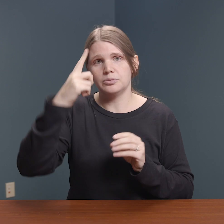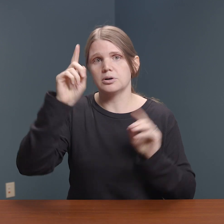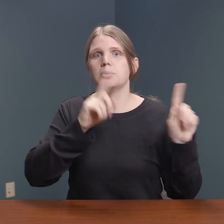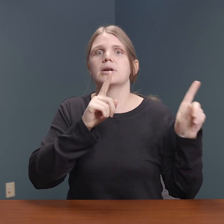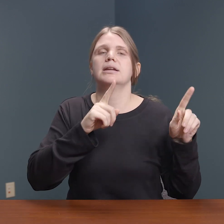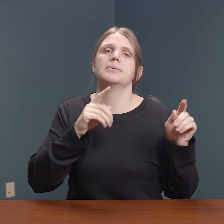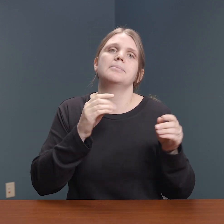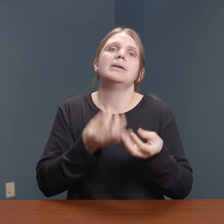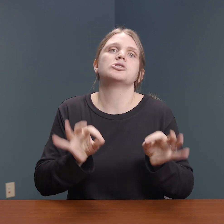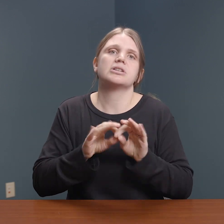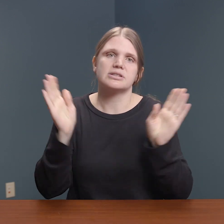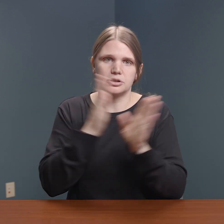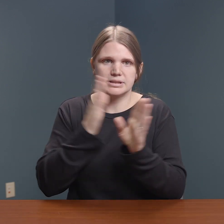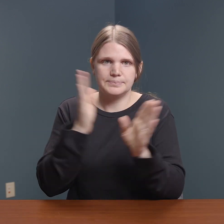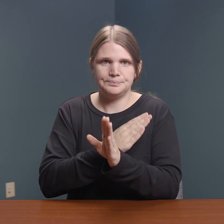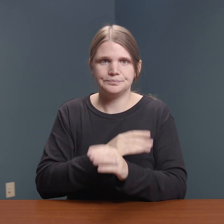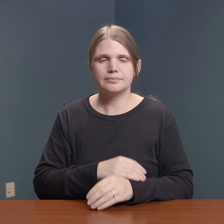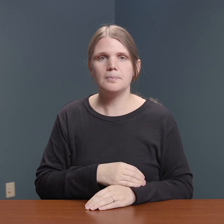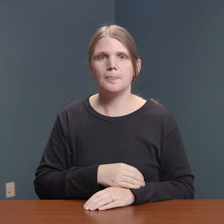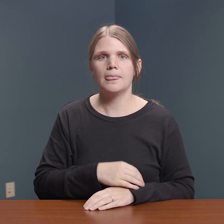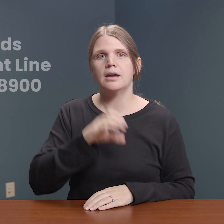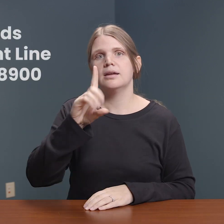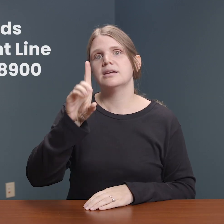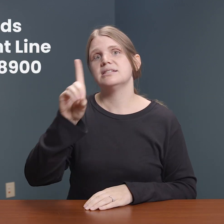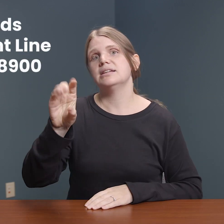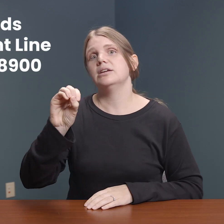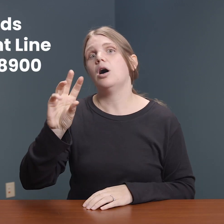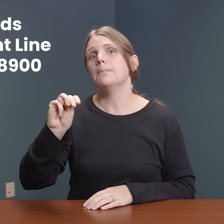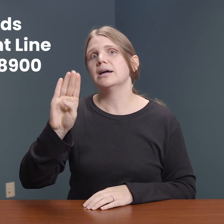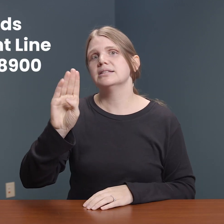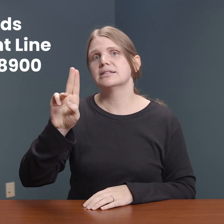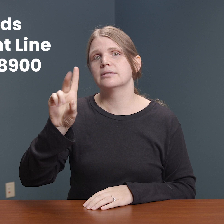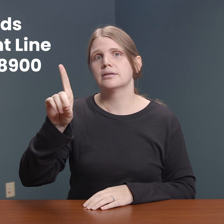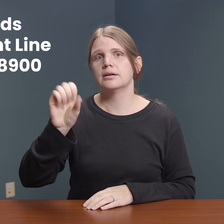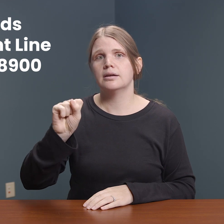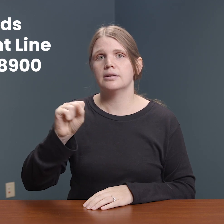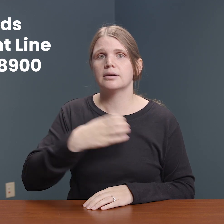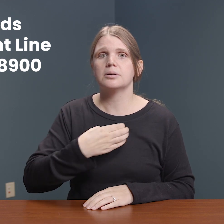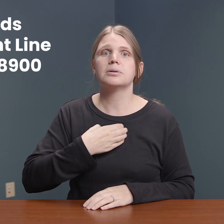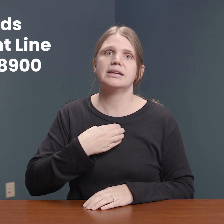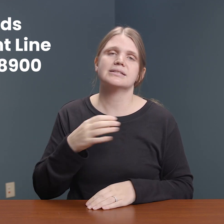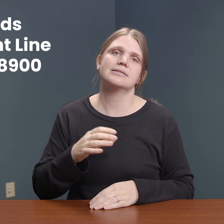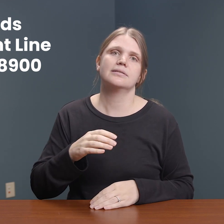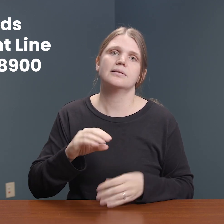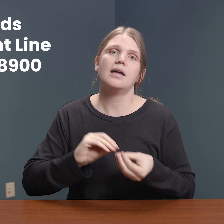for reporting major concerns. DD Ombuds complaint